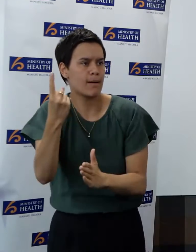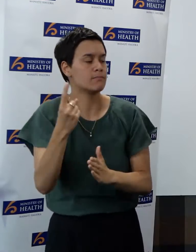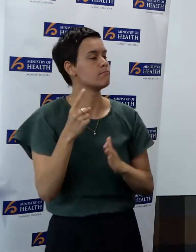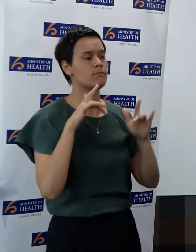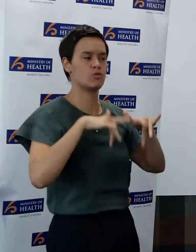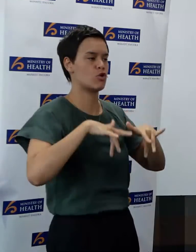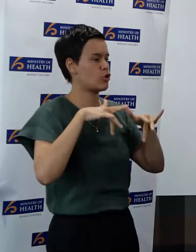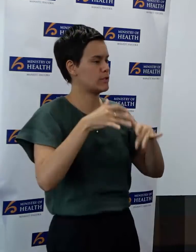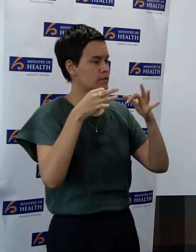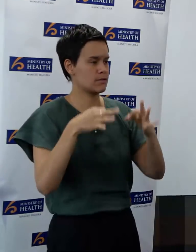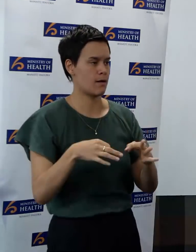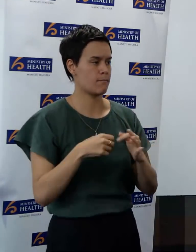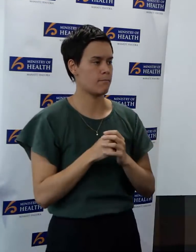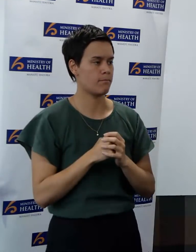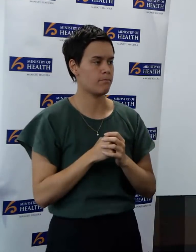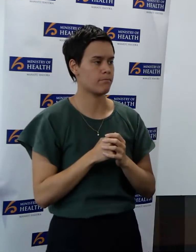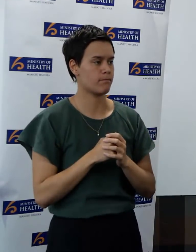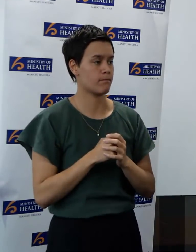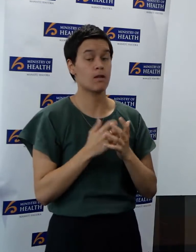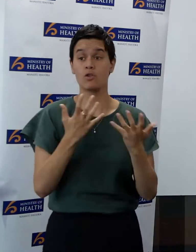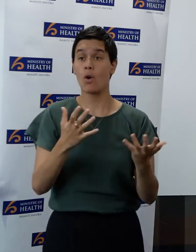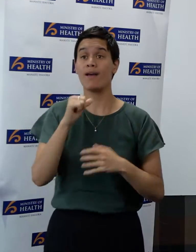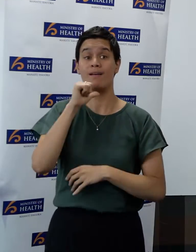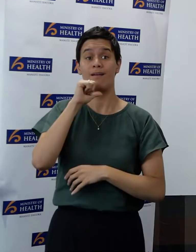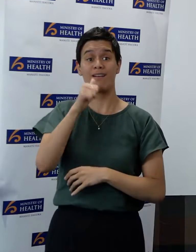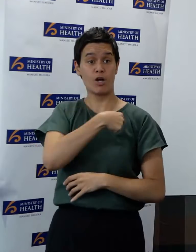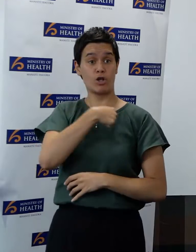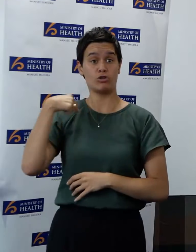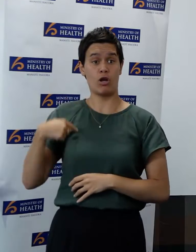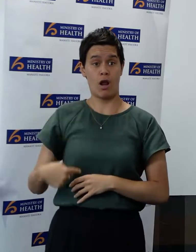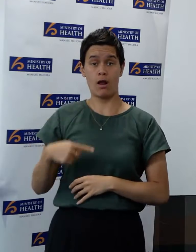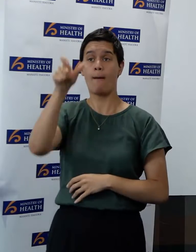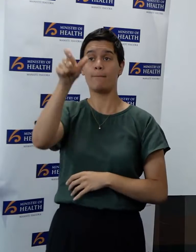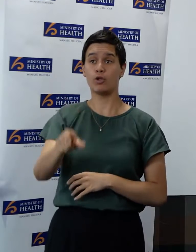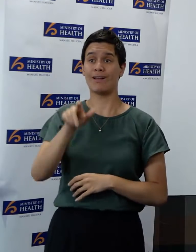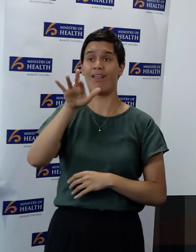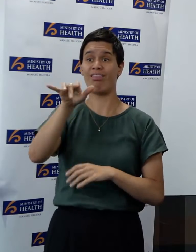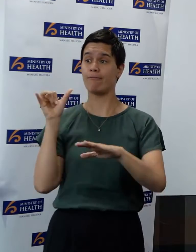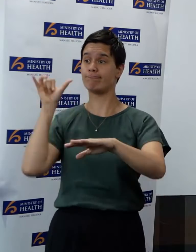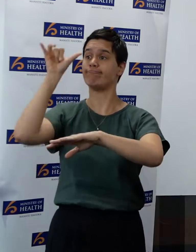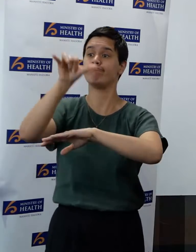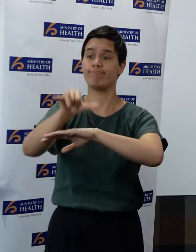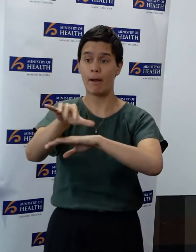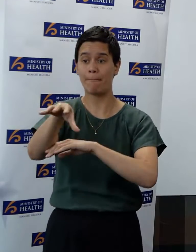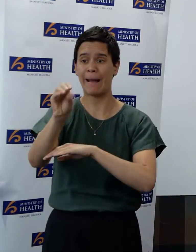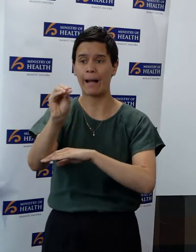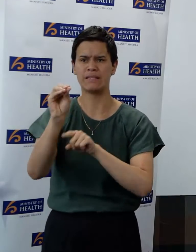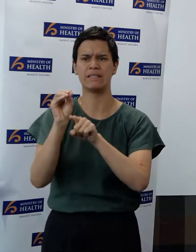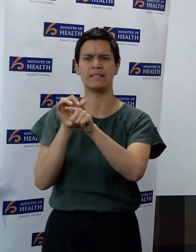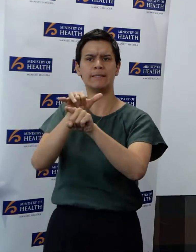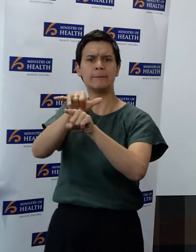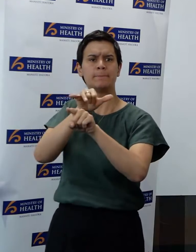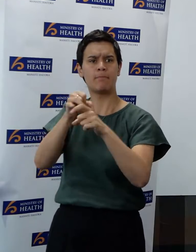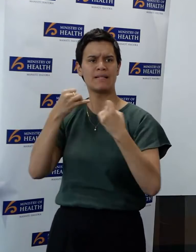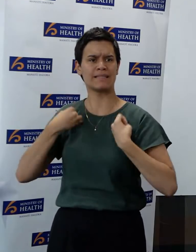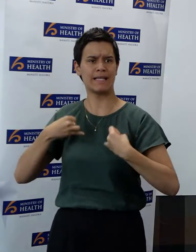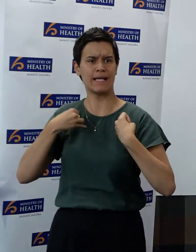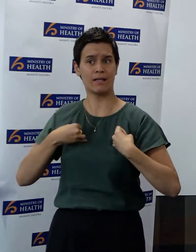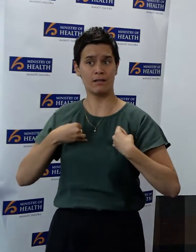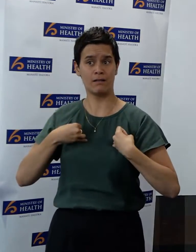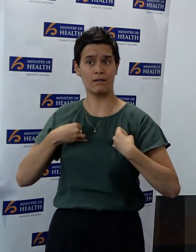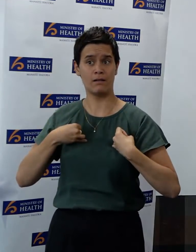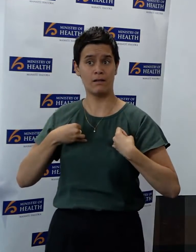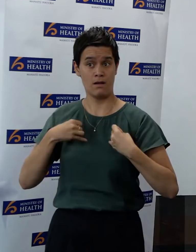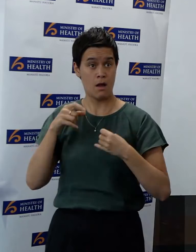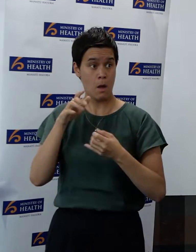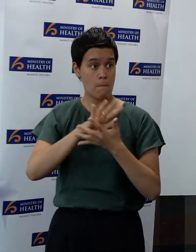pre-screenings, if someone is ill, are you going to leave them in Wuhan? So someone needs to be fit to fly